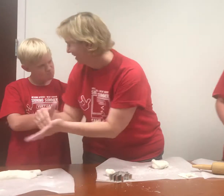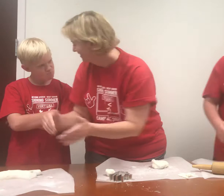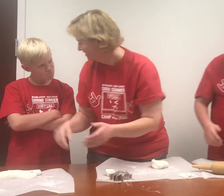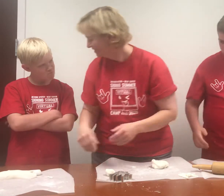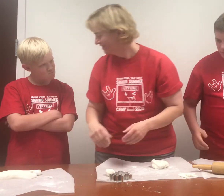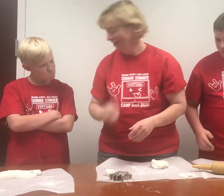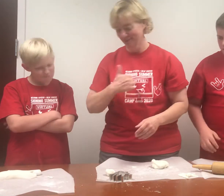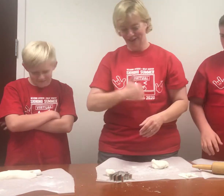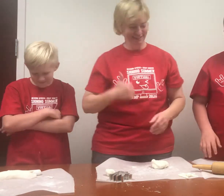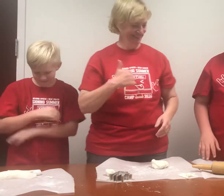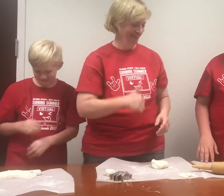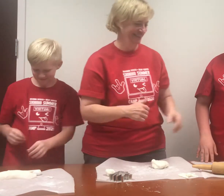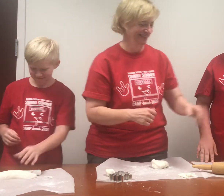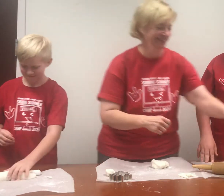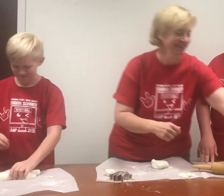All right, just try it again. Sorry.